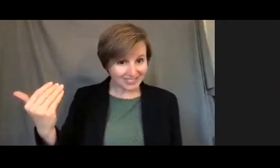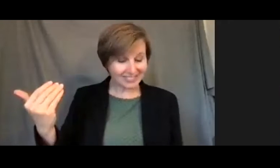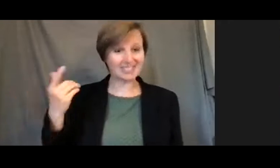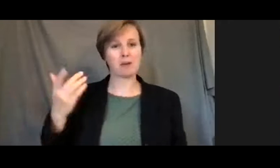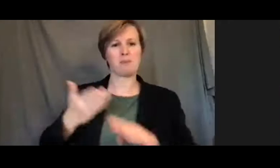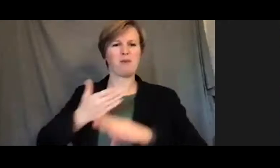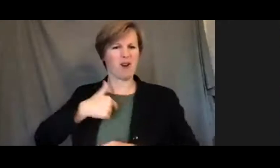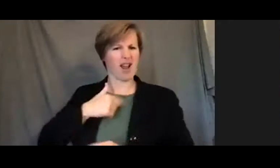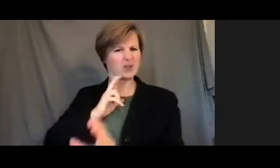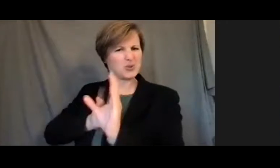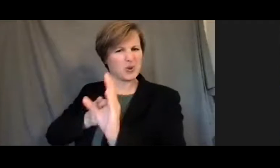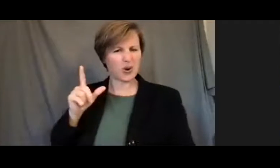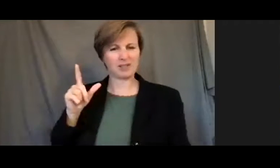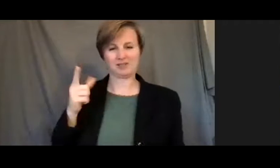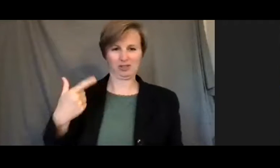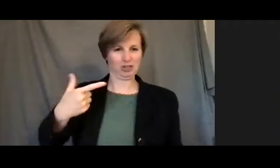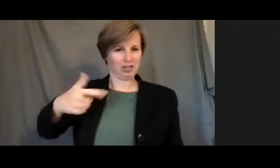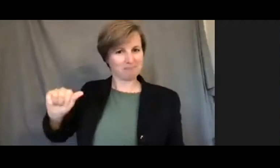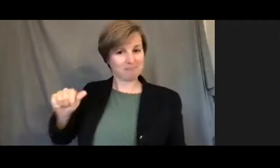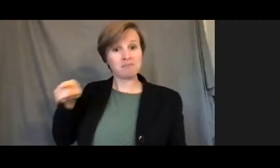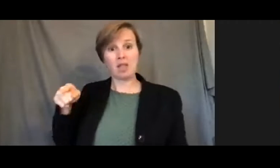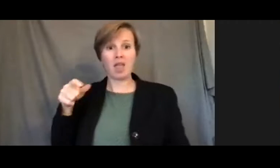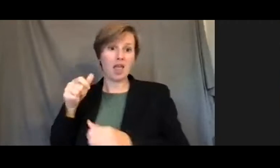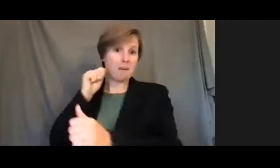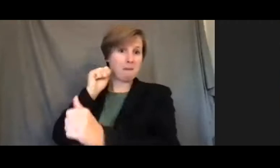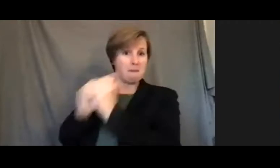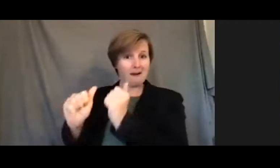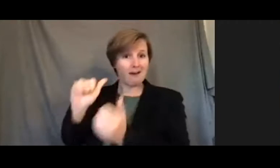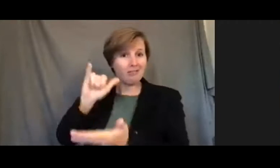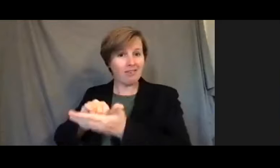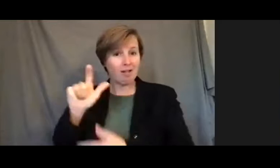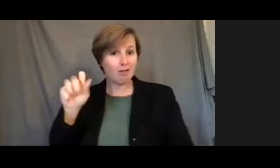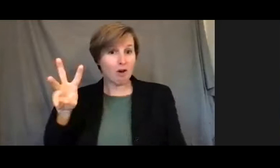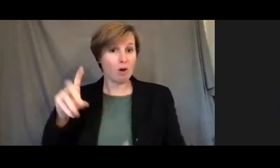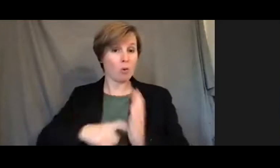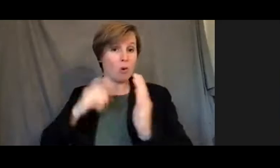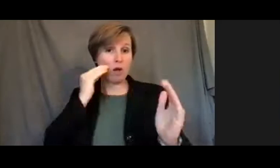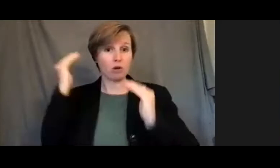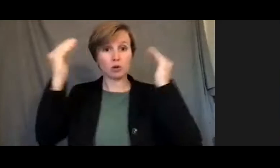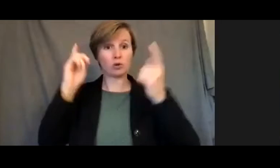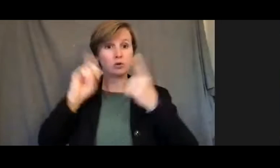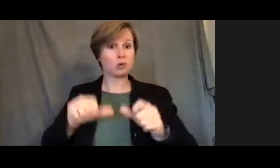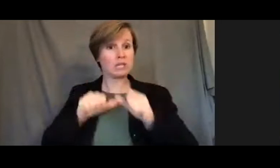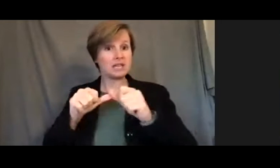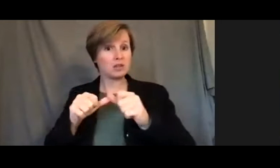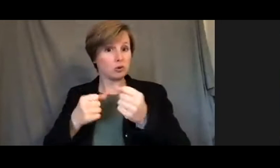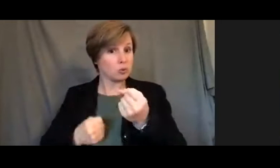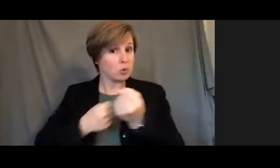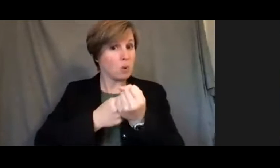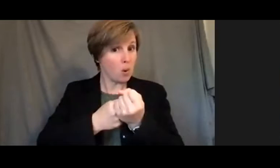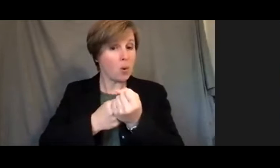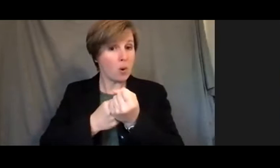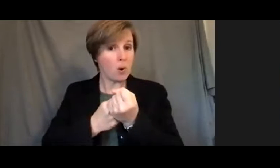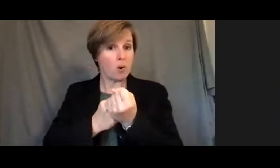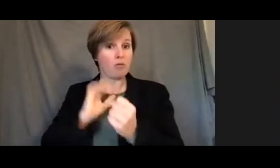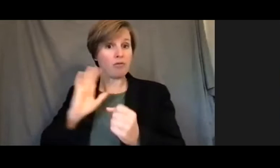General Assembly. He was able to get that law passed, which required adults to continue to financially support